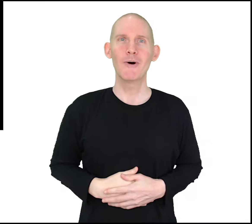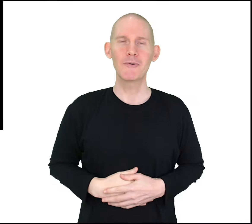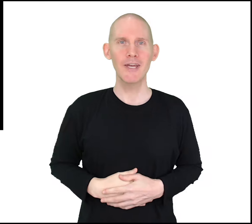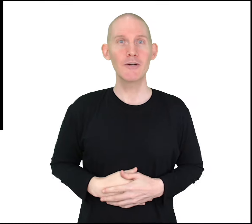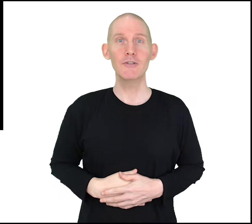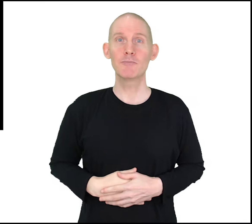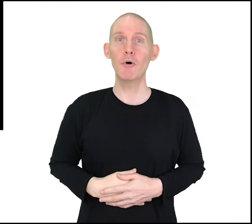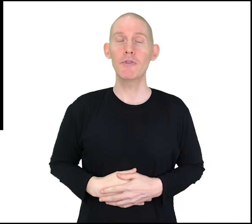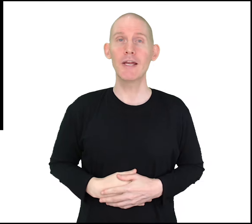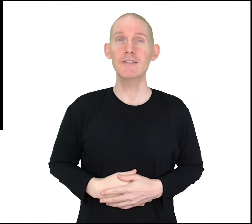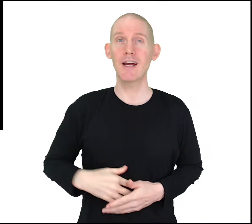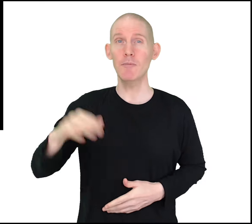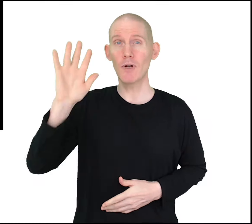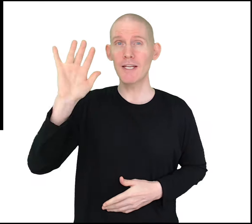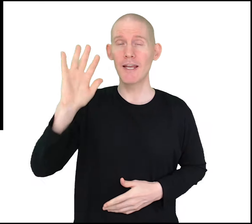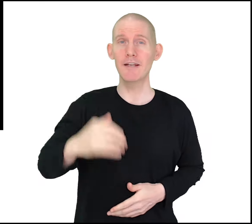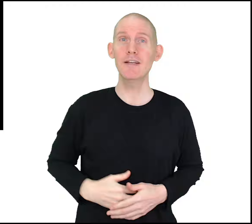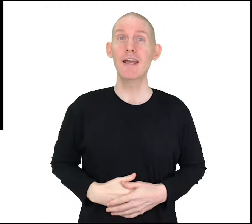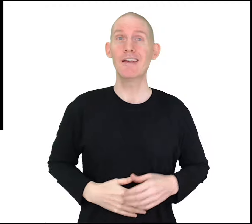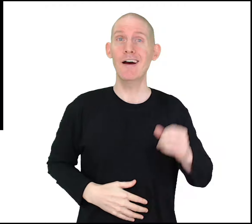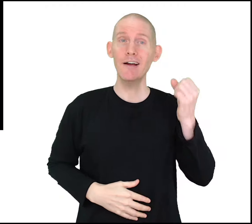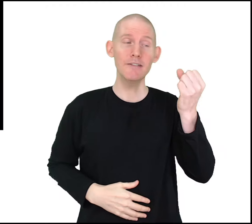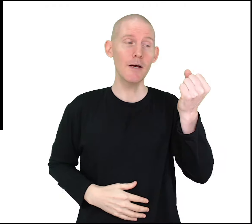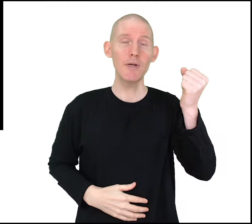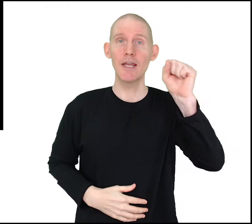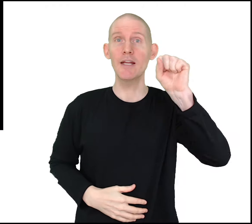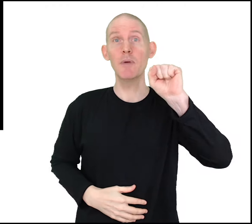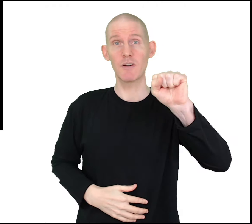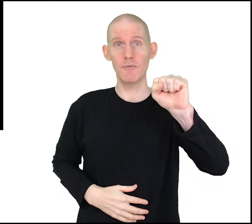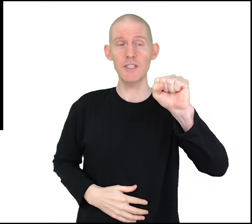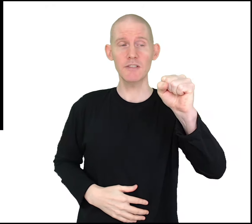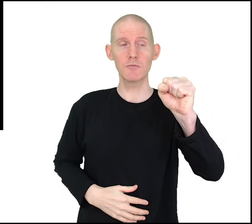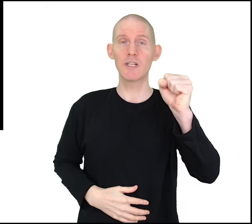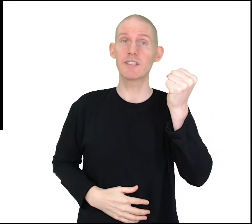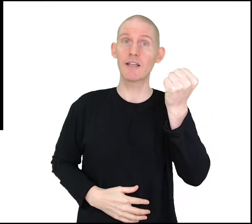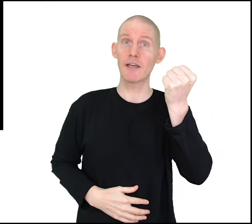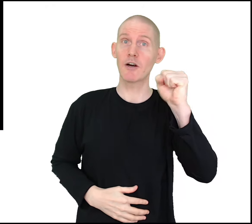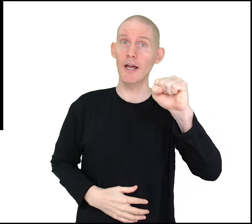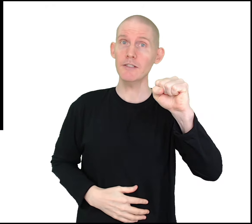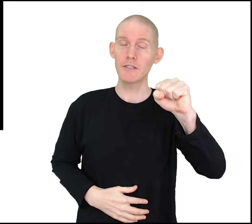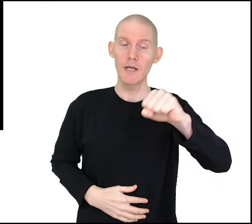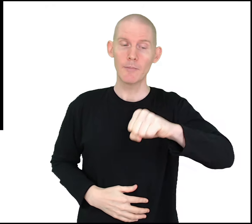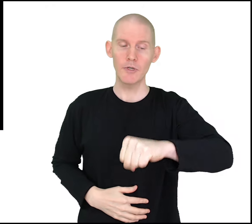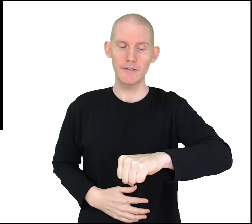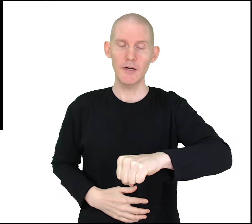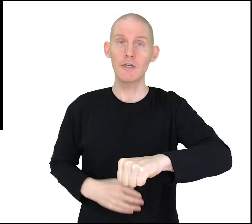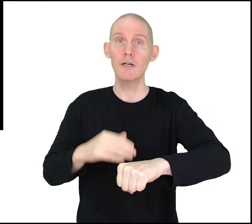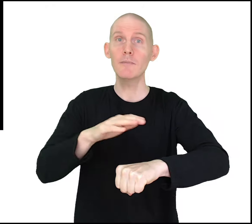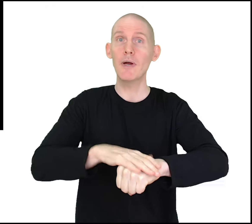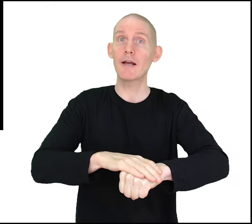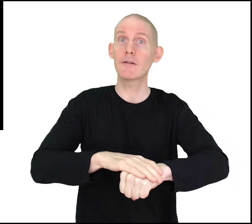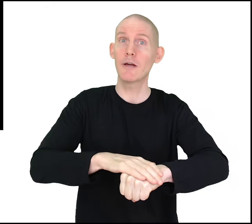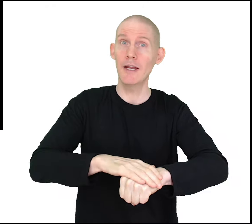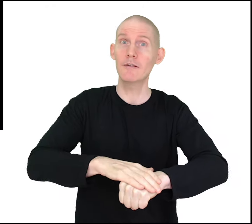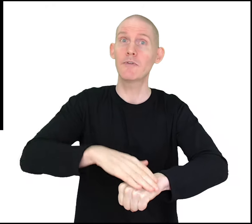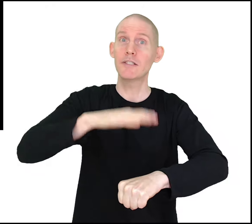Okay, going to use both hands. I'm right-handed. Non-dominant hand, make a fist. We could say the letter S. Put it down here, back of the hand facing